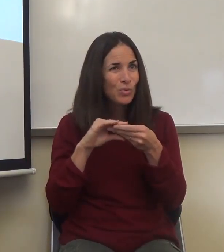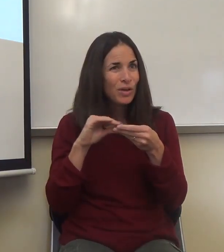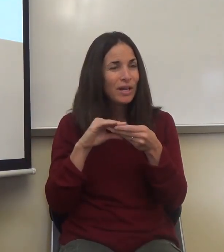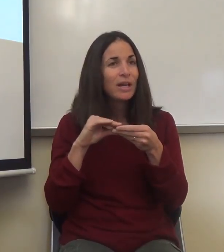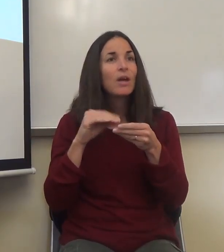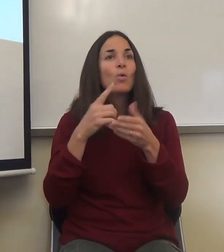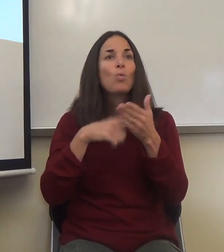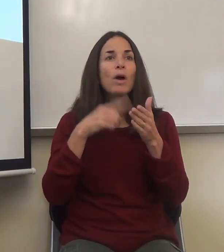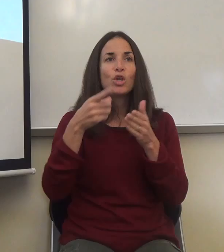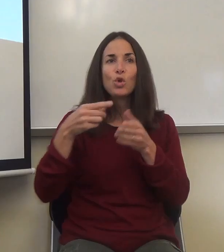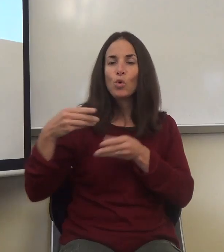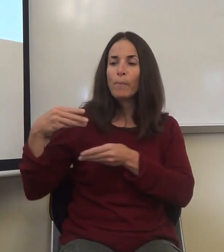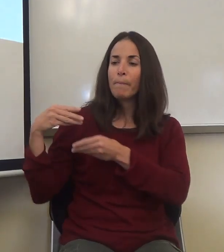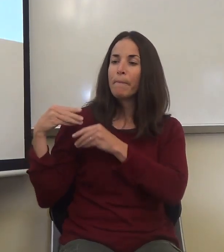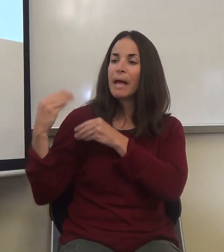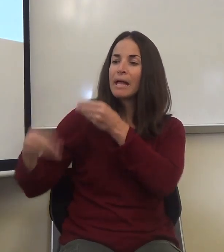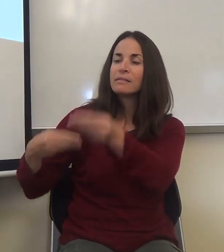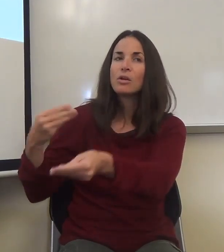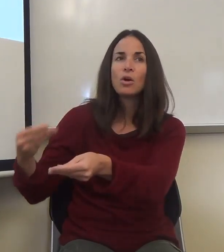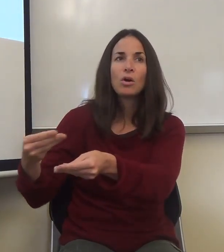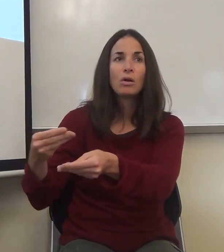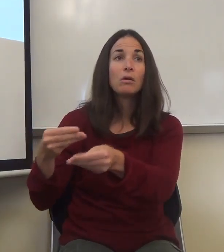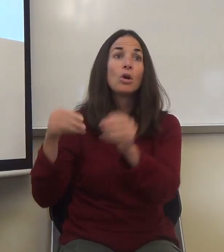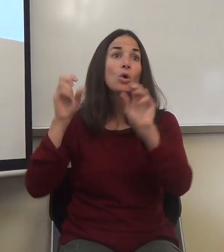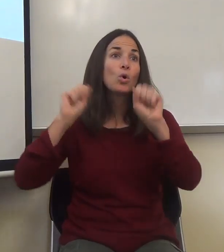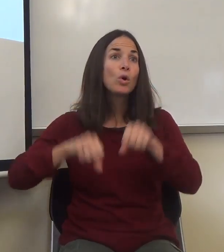you go. Yeah, Jesus said, when you pass away.